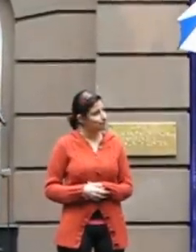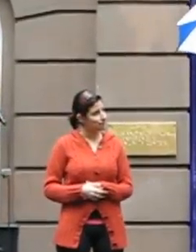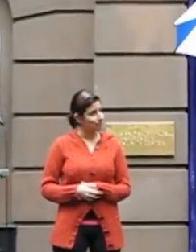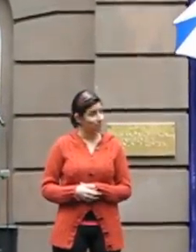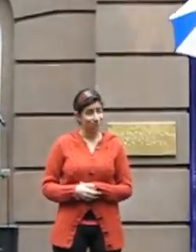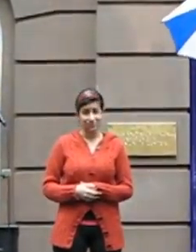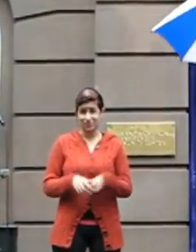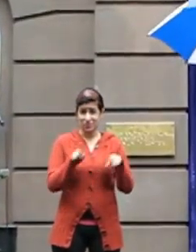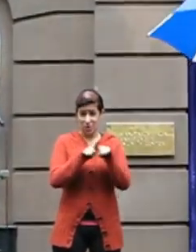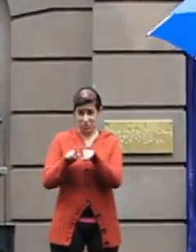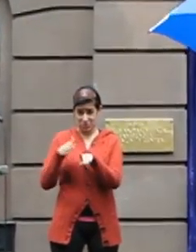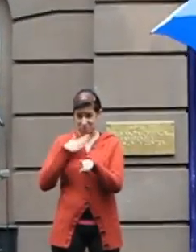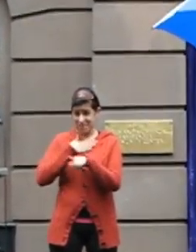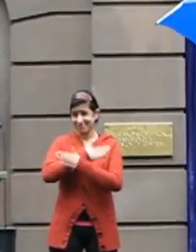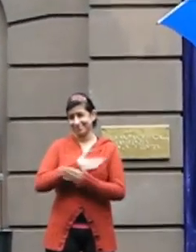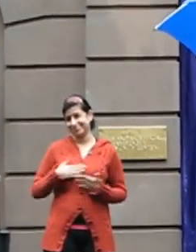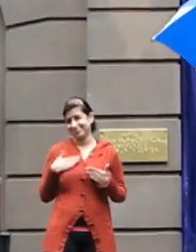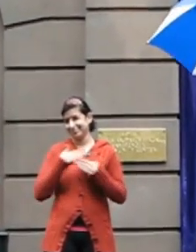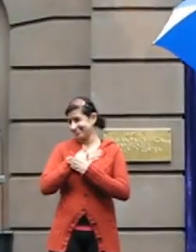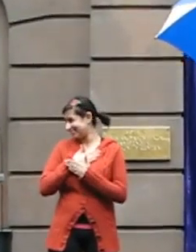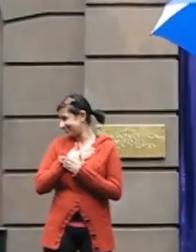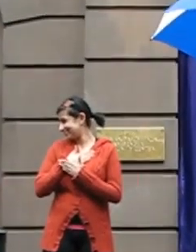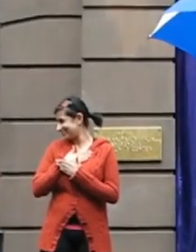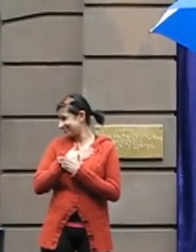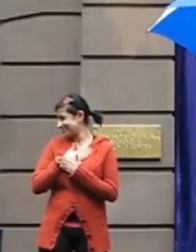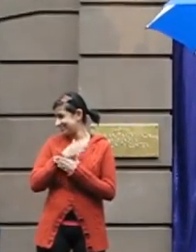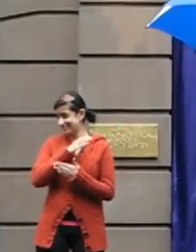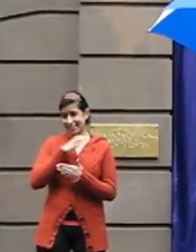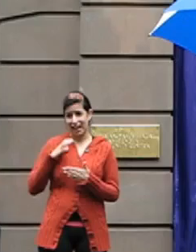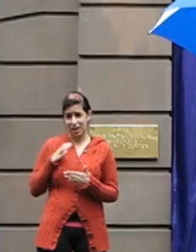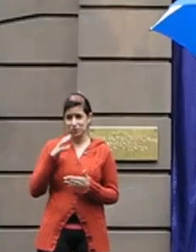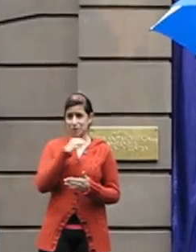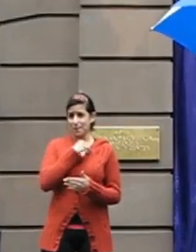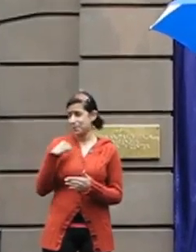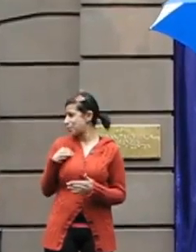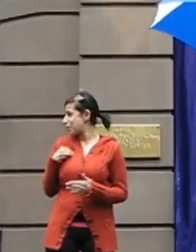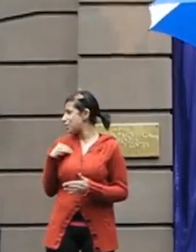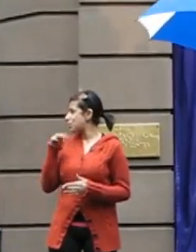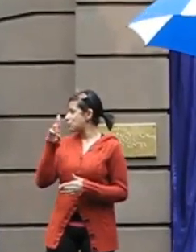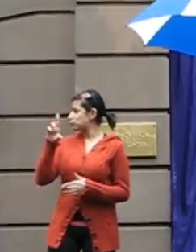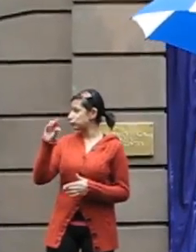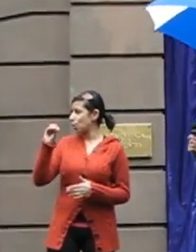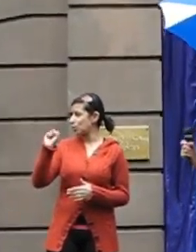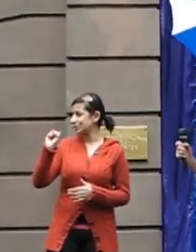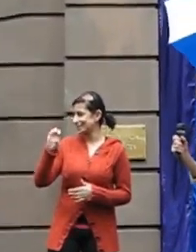It is also my pleasure to introduce Council Member Rosie Mendez.